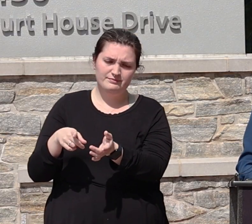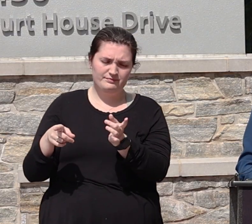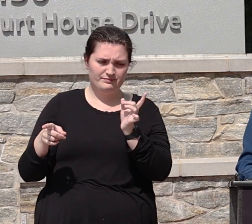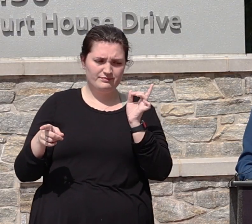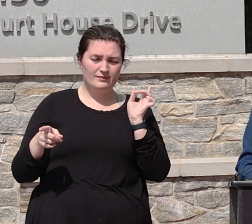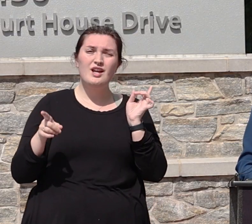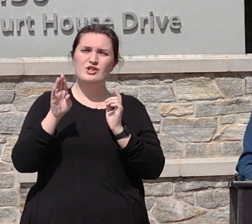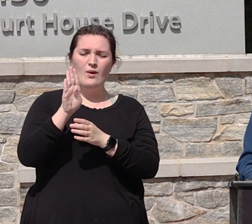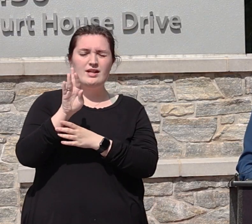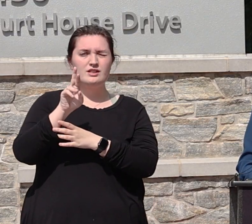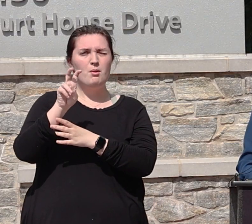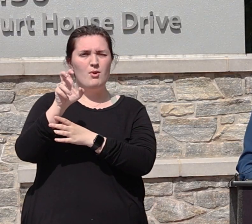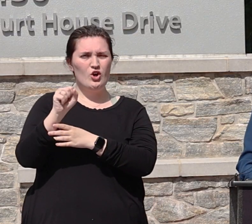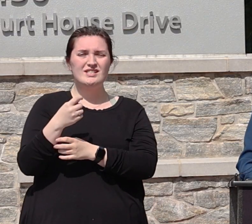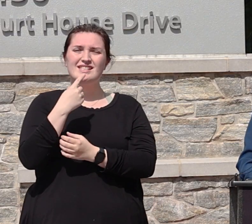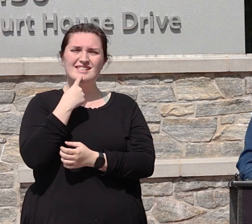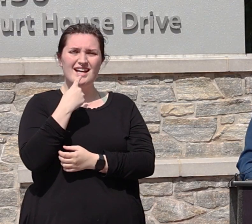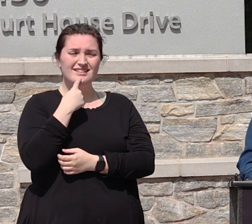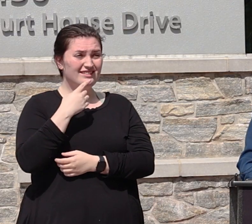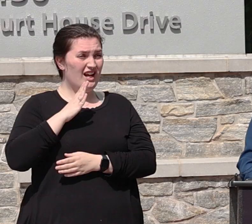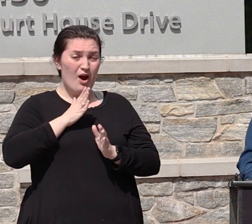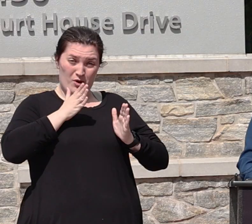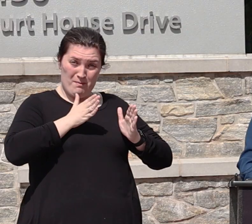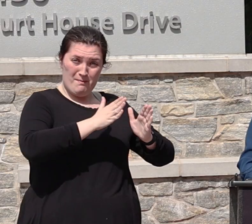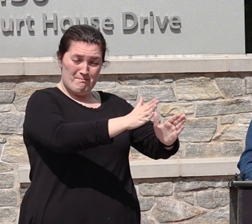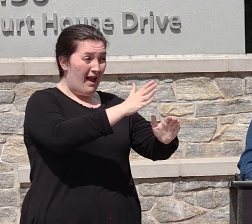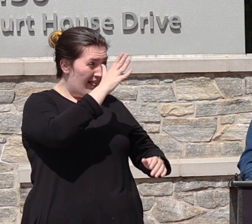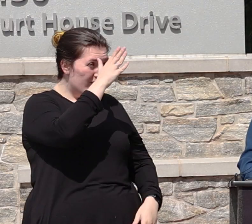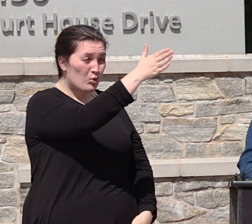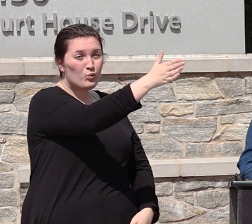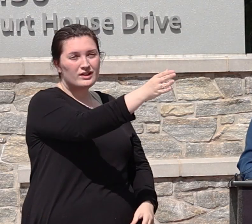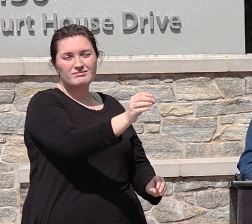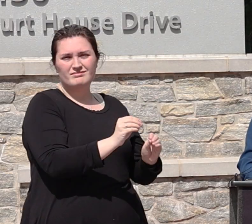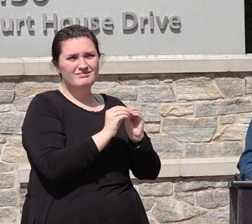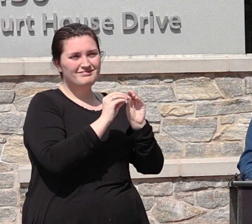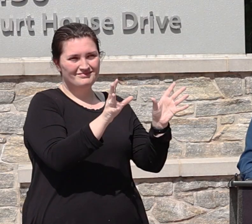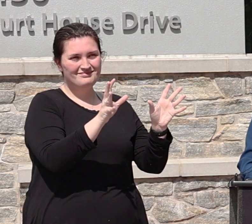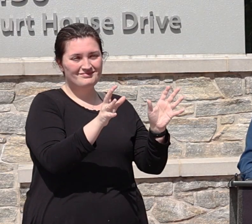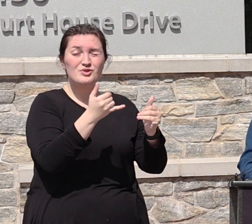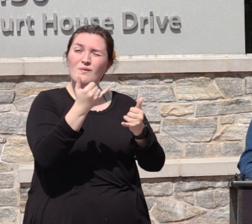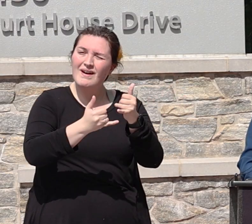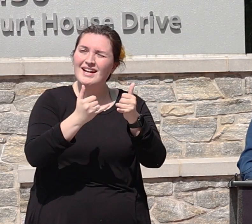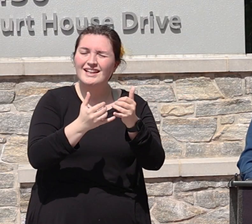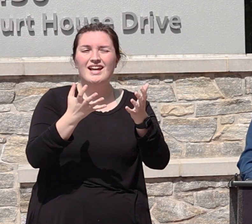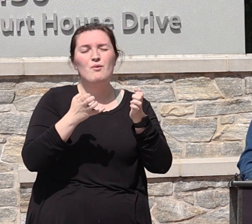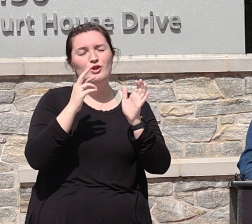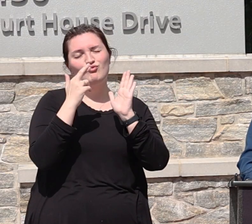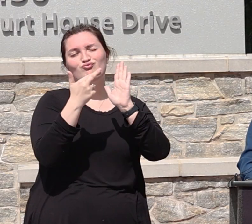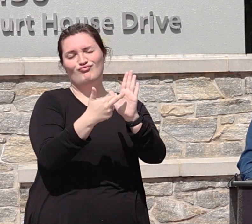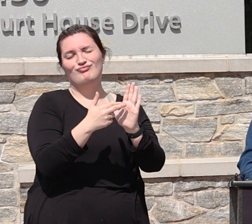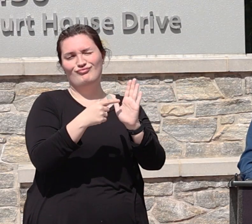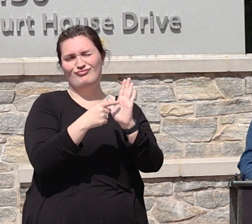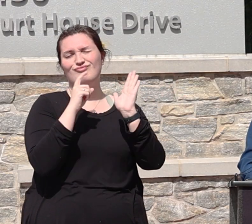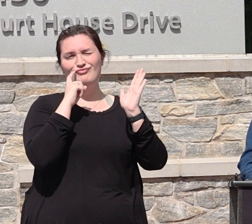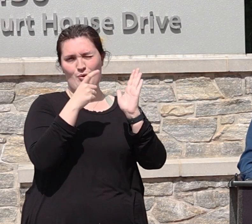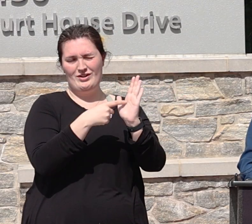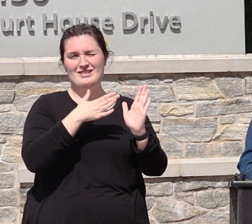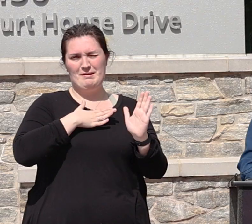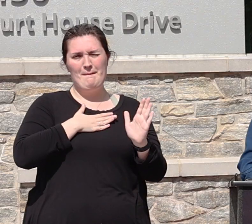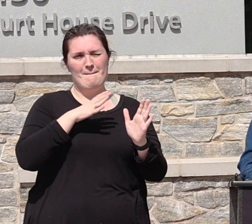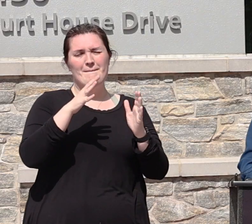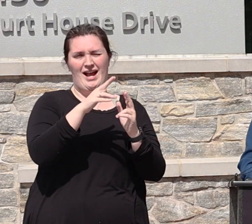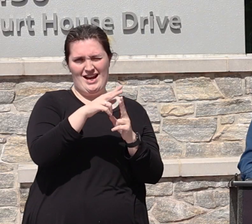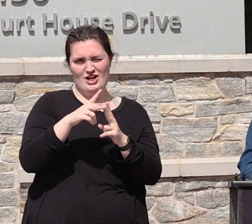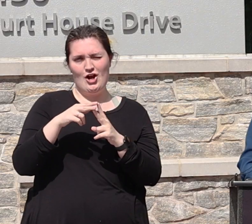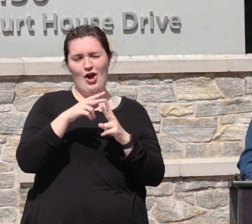path forward. Finally, I want to recognize my colleagues for their time,